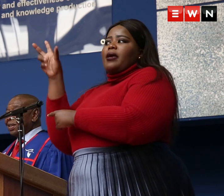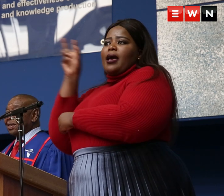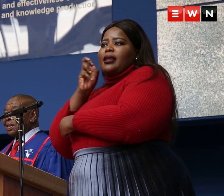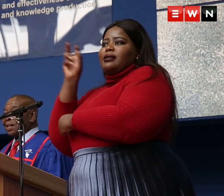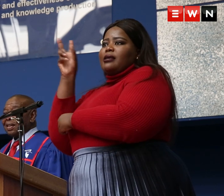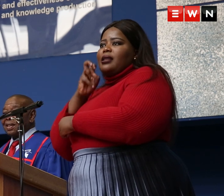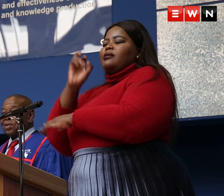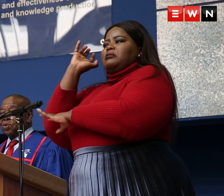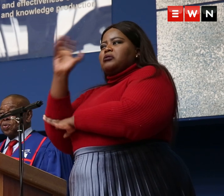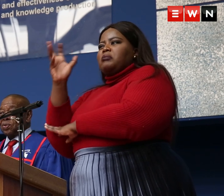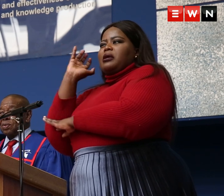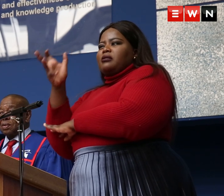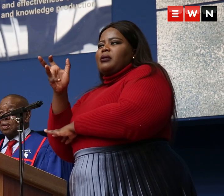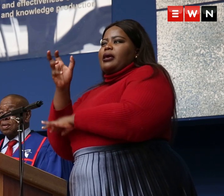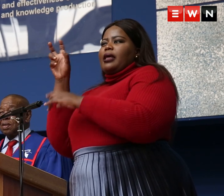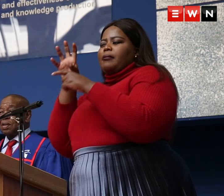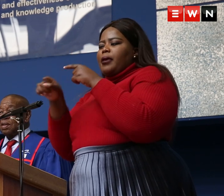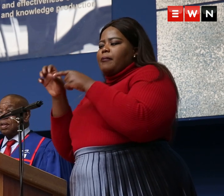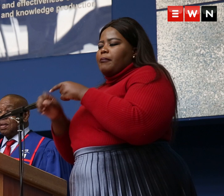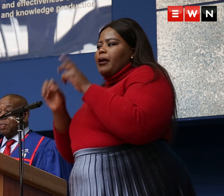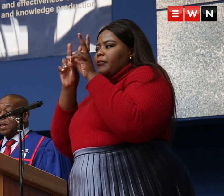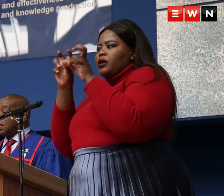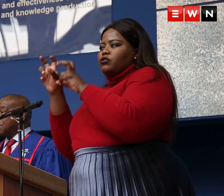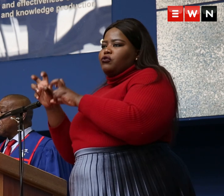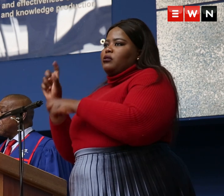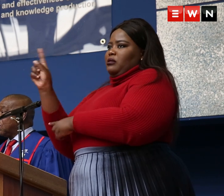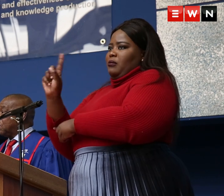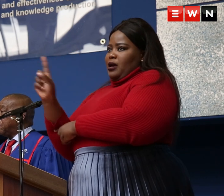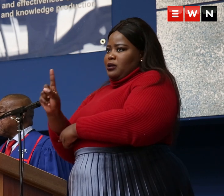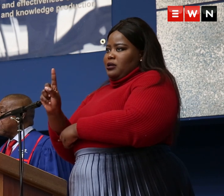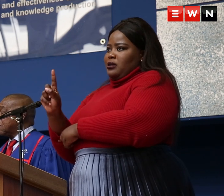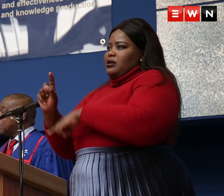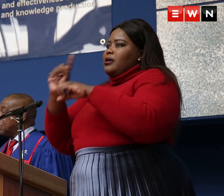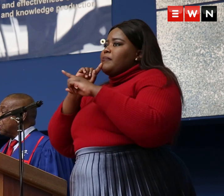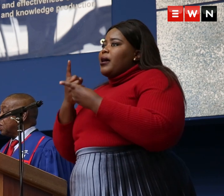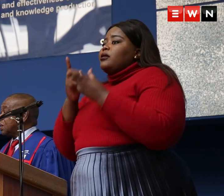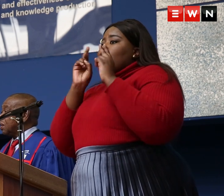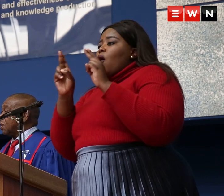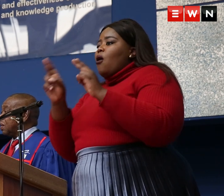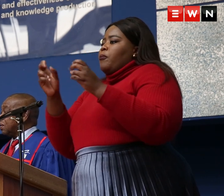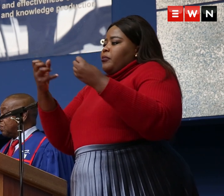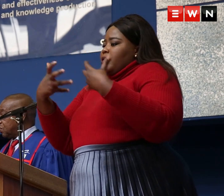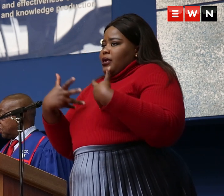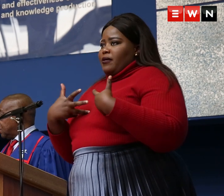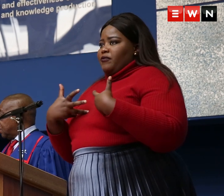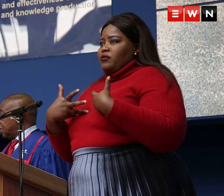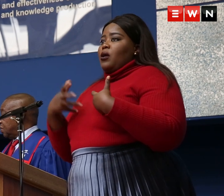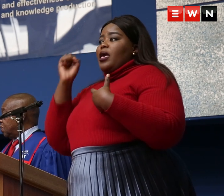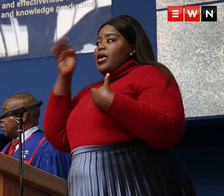the nuances and the issues. But it gives me hope, because if we do articulate